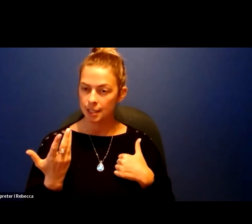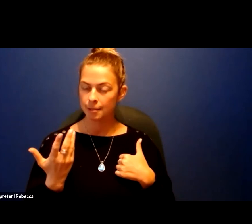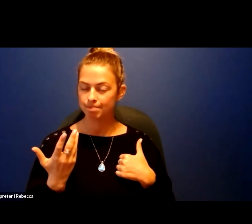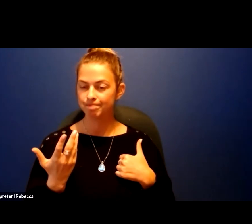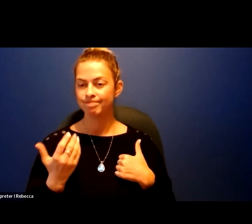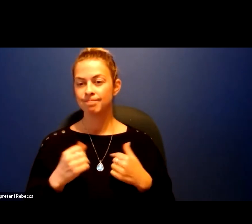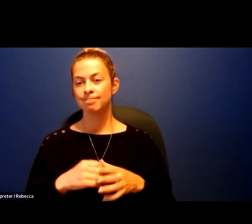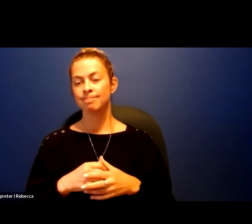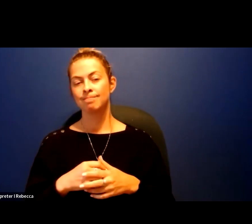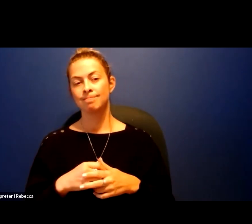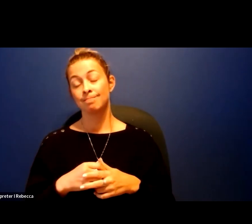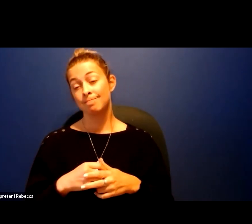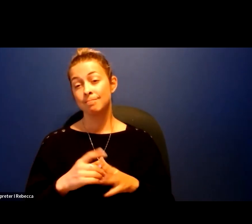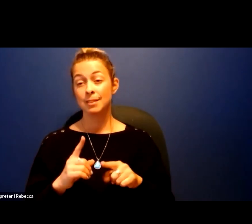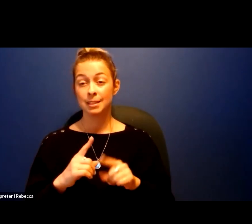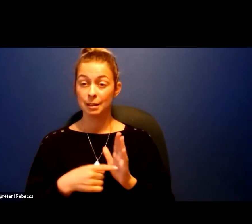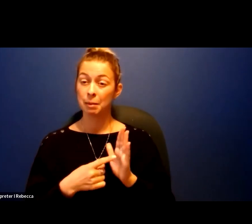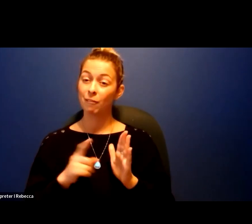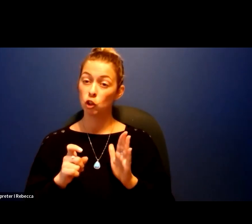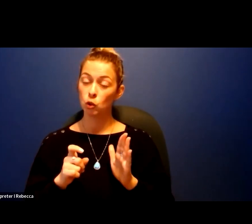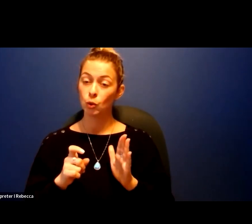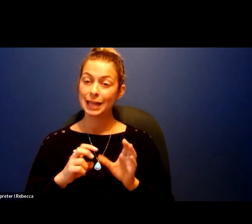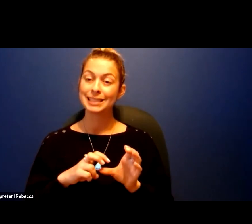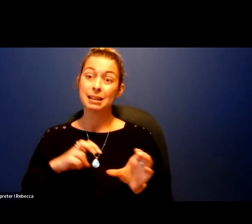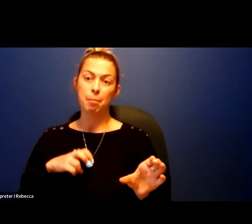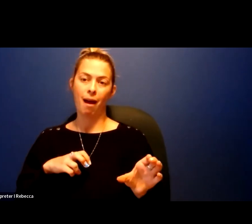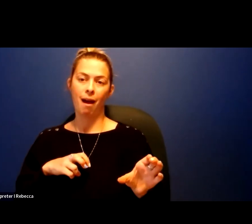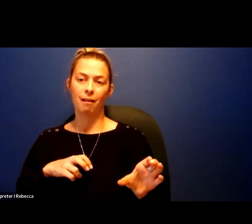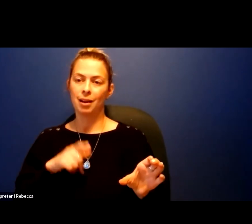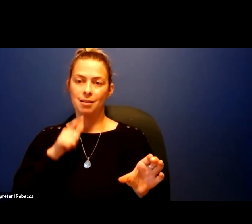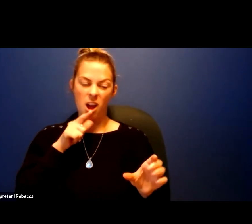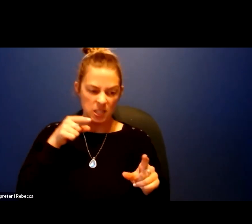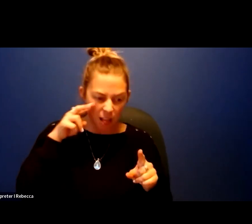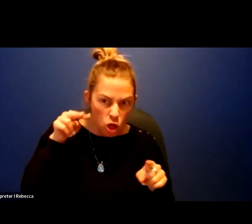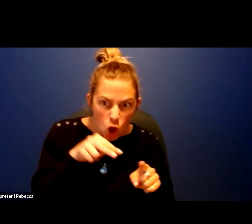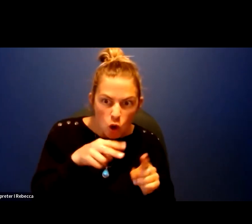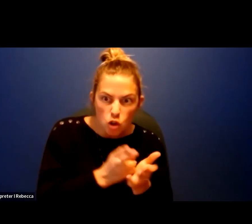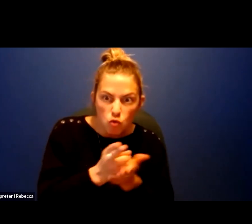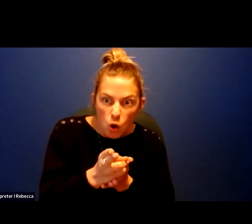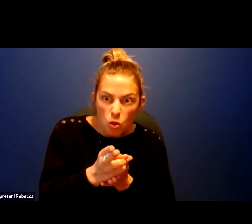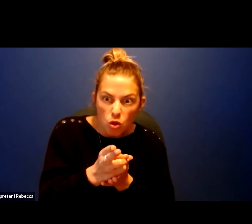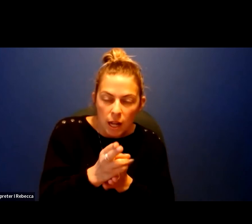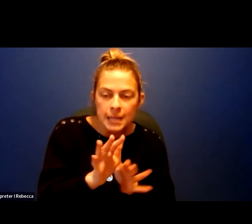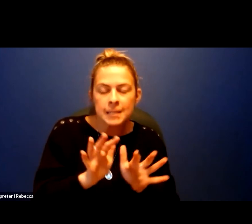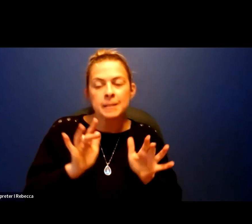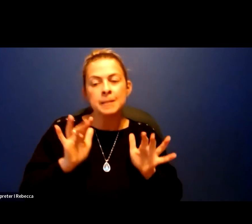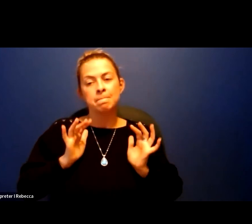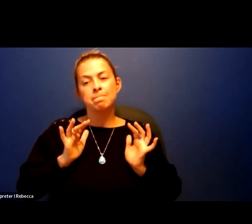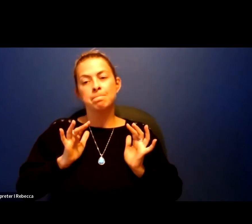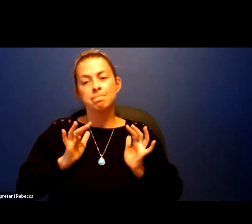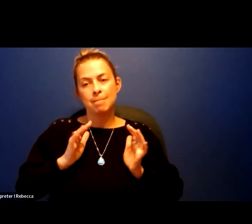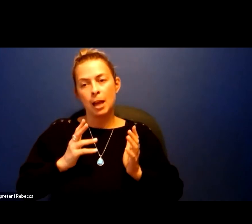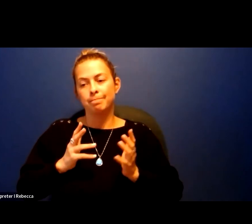right? But sometimes you have to step back from the truth to meet somebody to where they are. And then create a dialogue, what was said